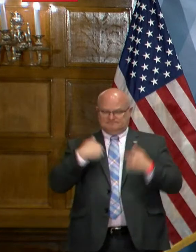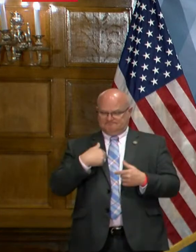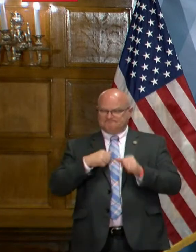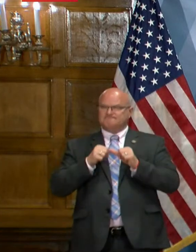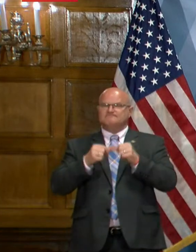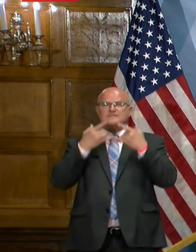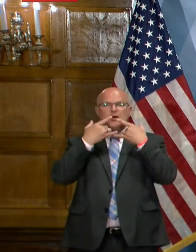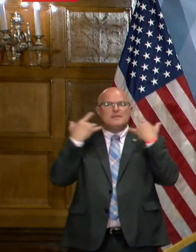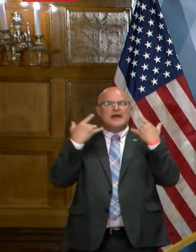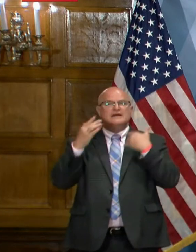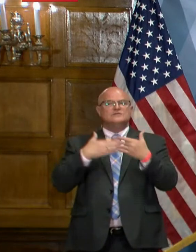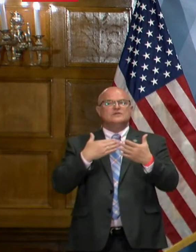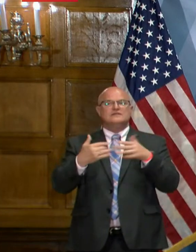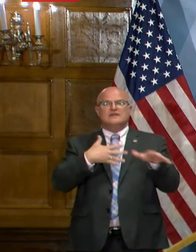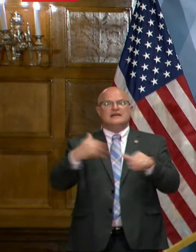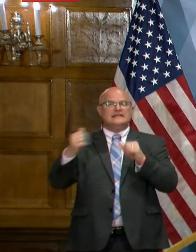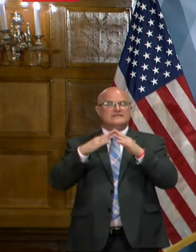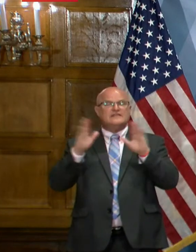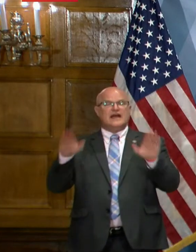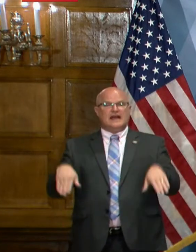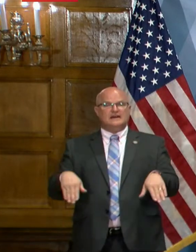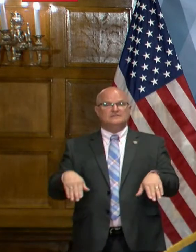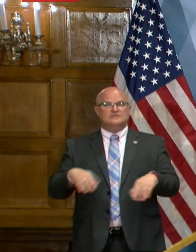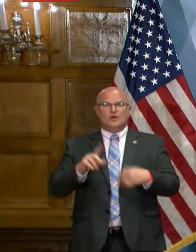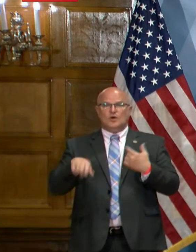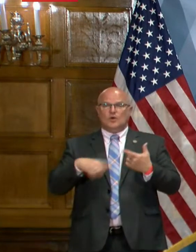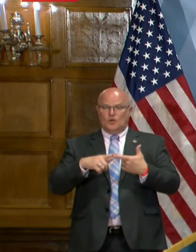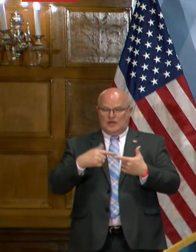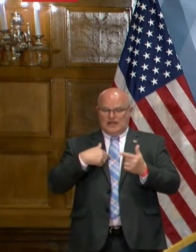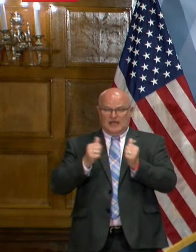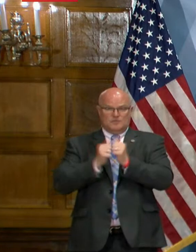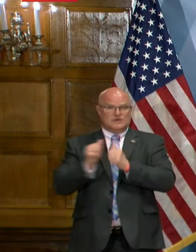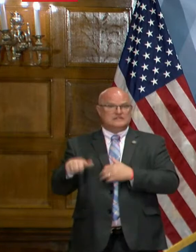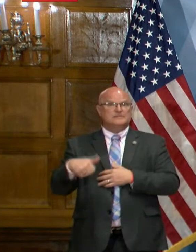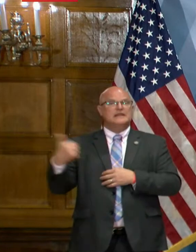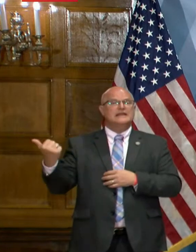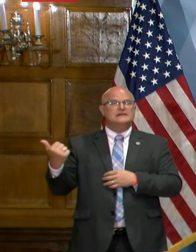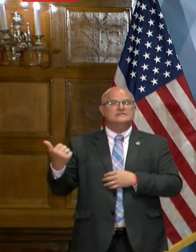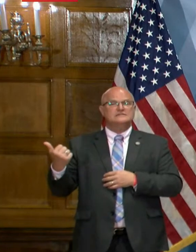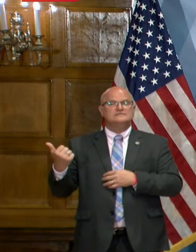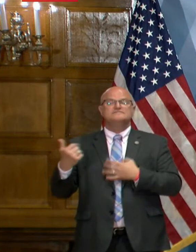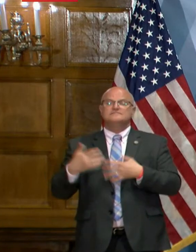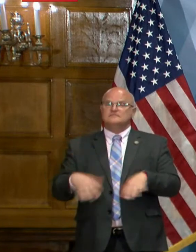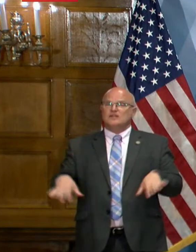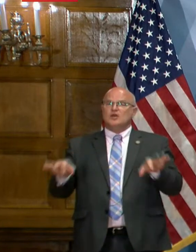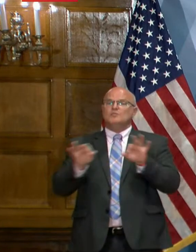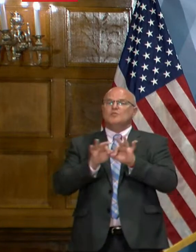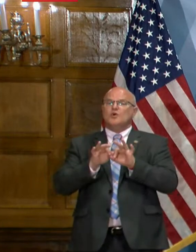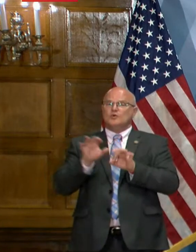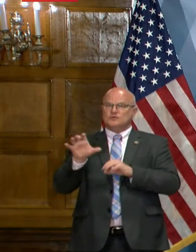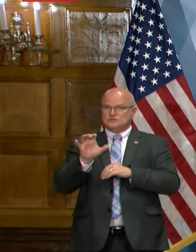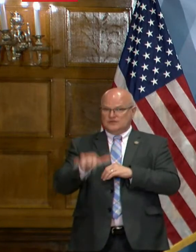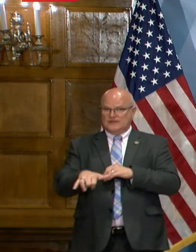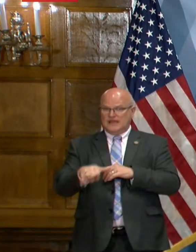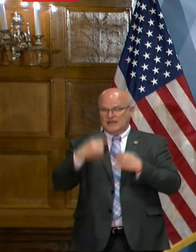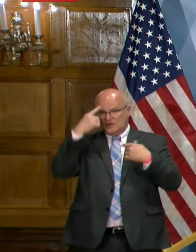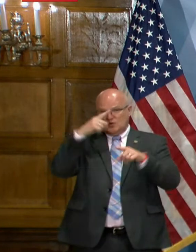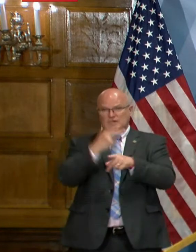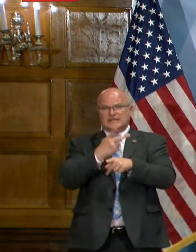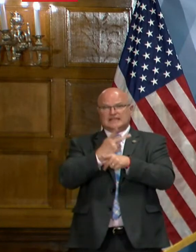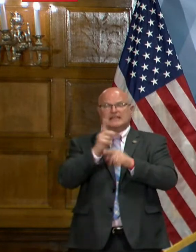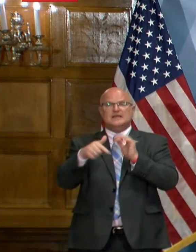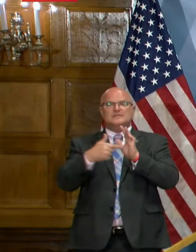wear my mask whenever I leave the house and whenever I'm with someone else. It is important that we do so in order to